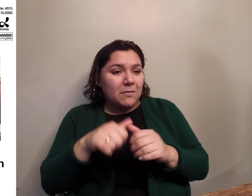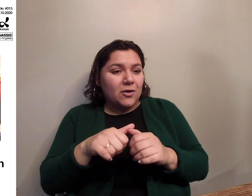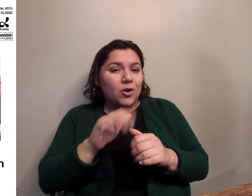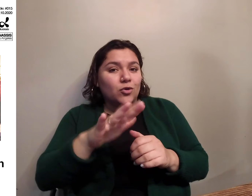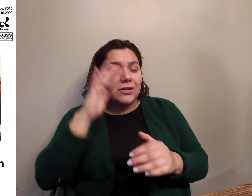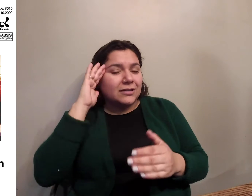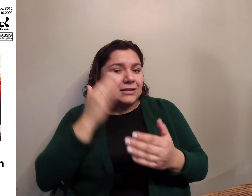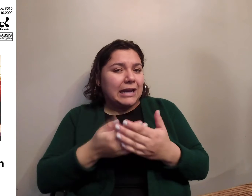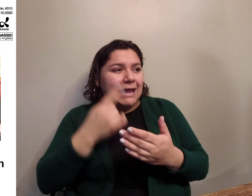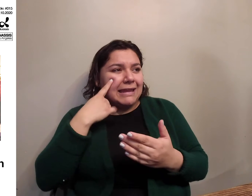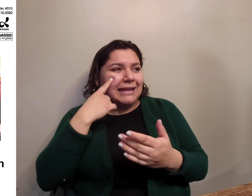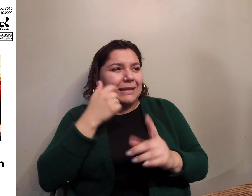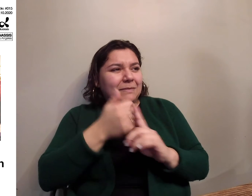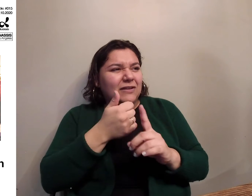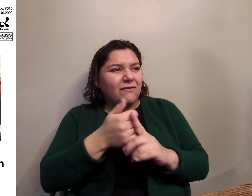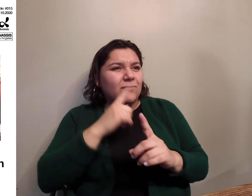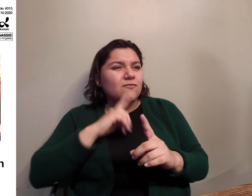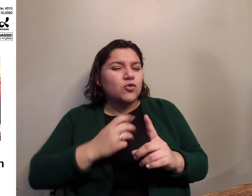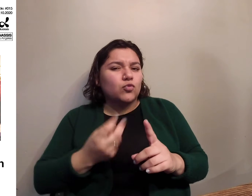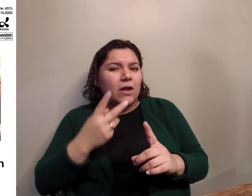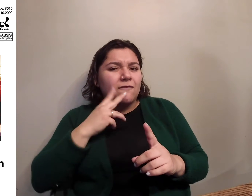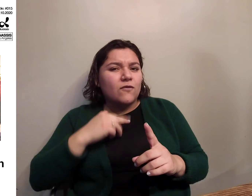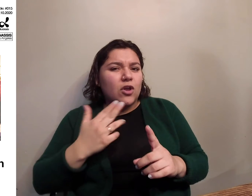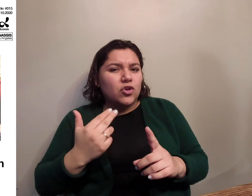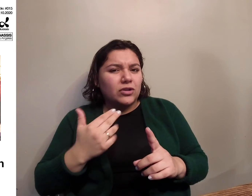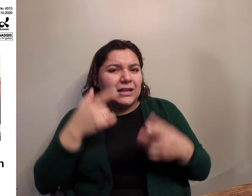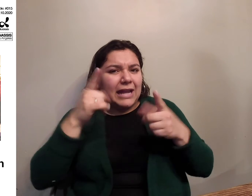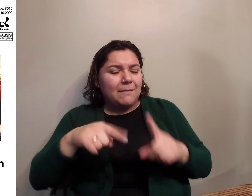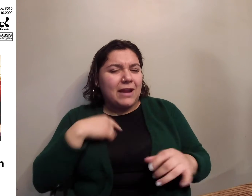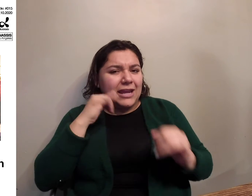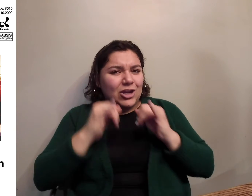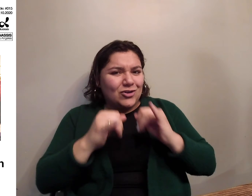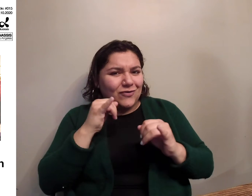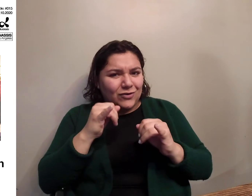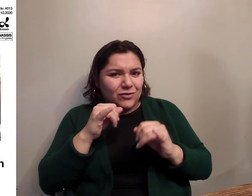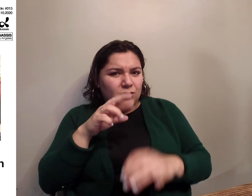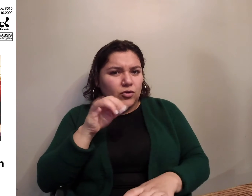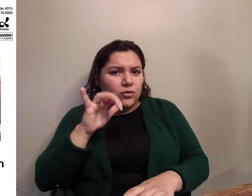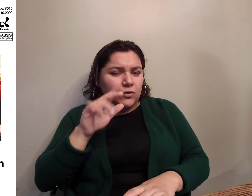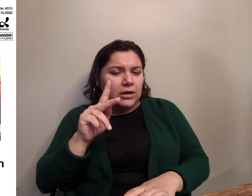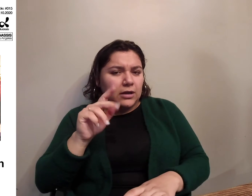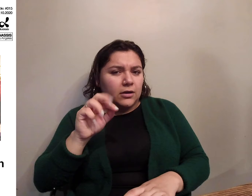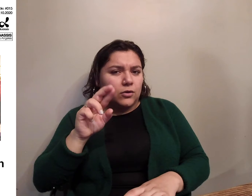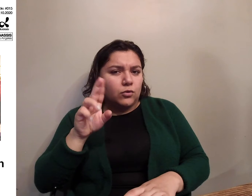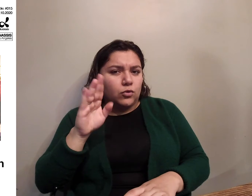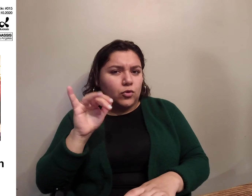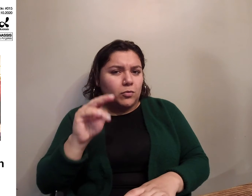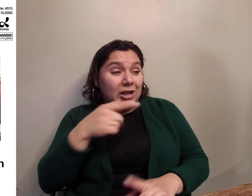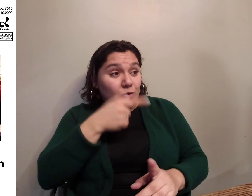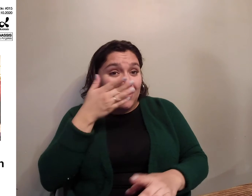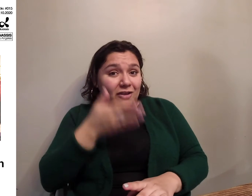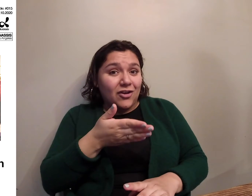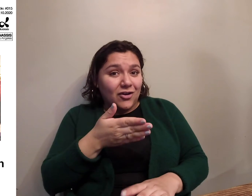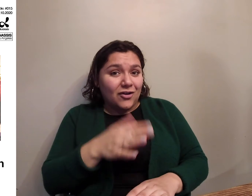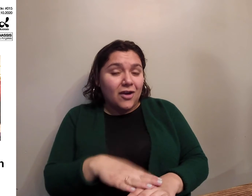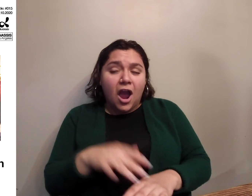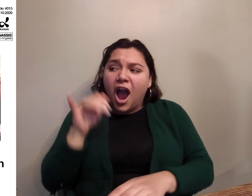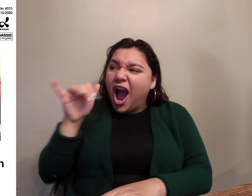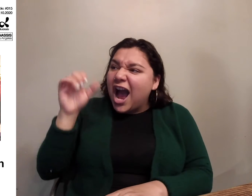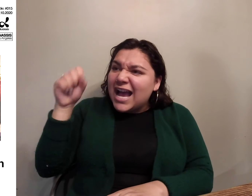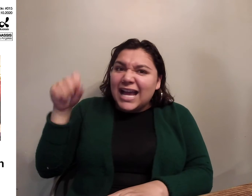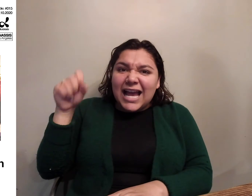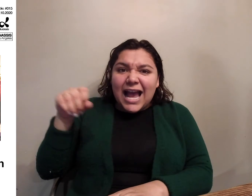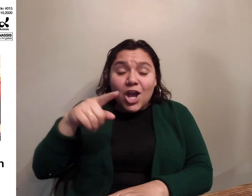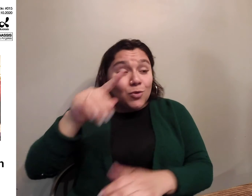he must have been 12 or 13 when I interviewed Rick Rubin, and you were there. Oh yeah, and you were there in the